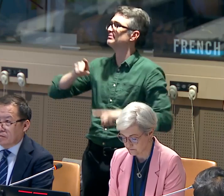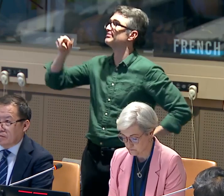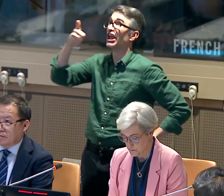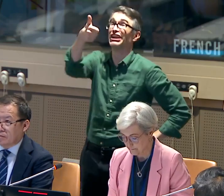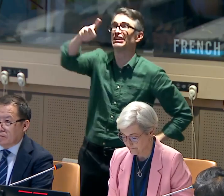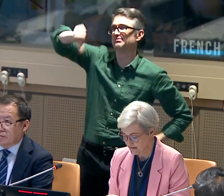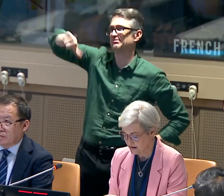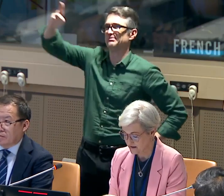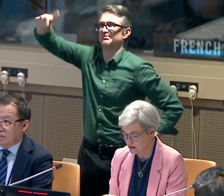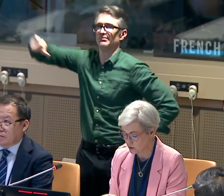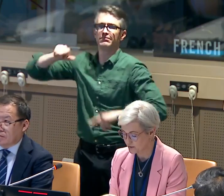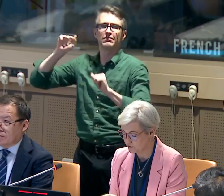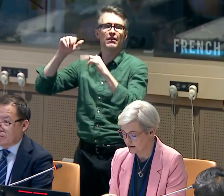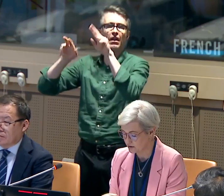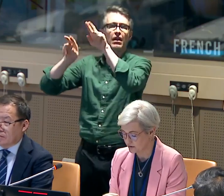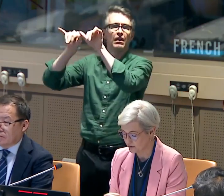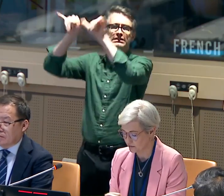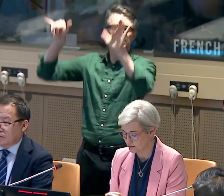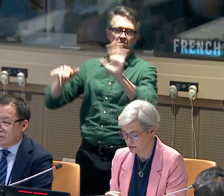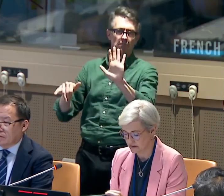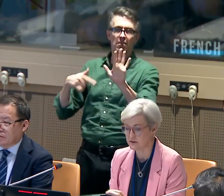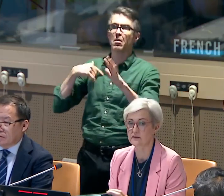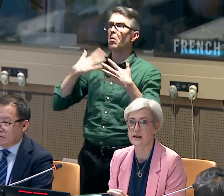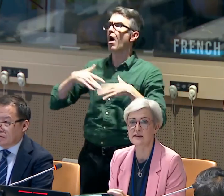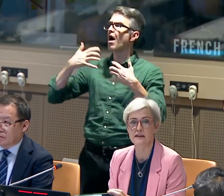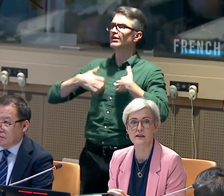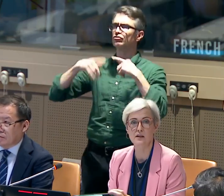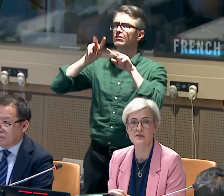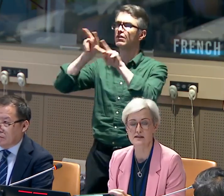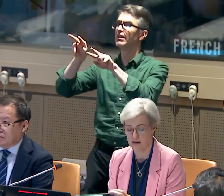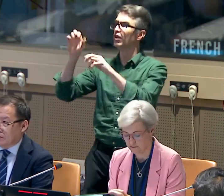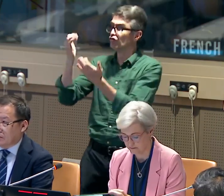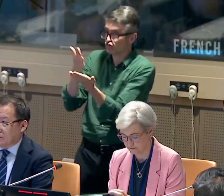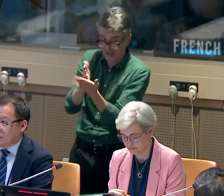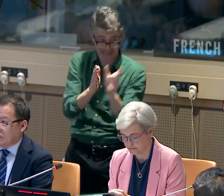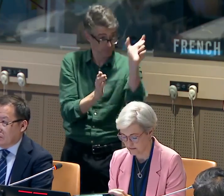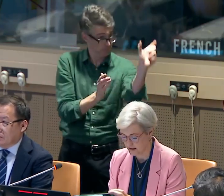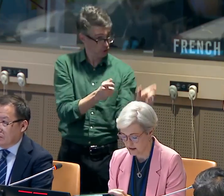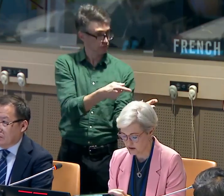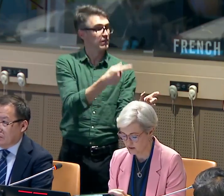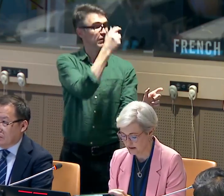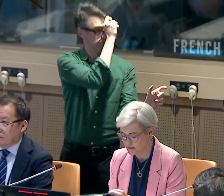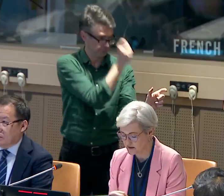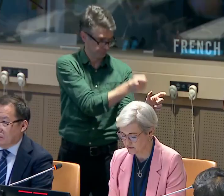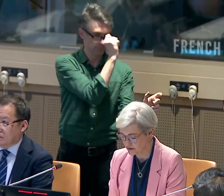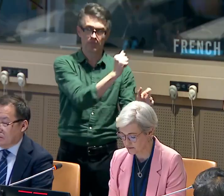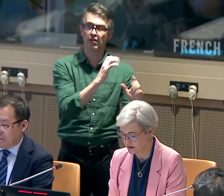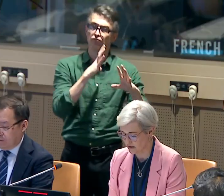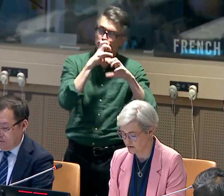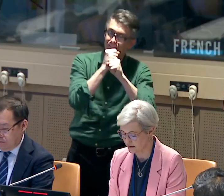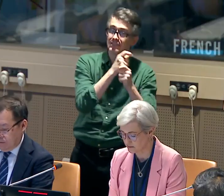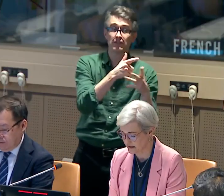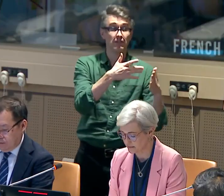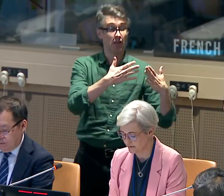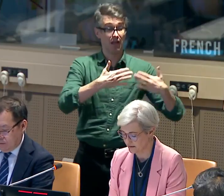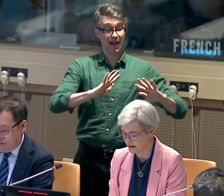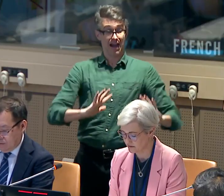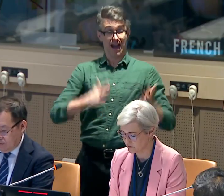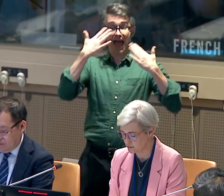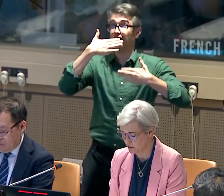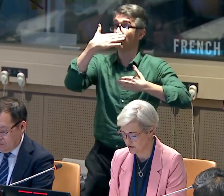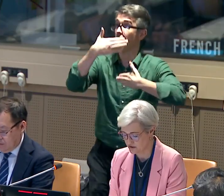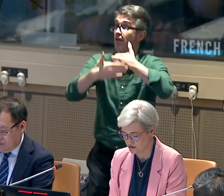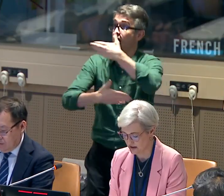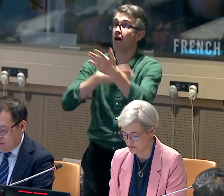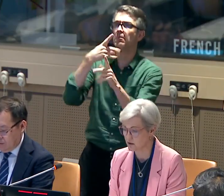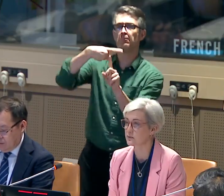systems that open real doors to support rather than closing them. To keep this firmly grounded in people's life,